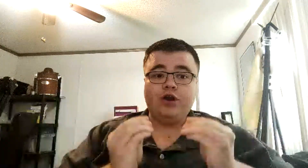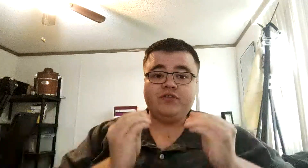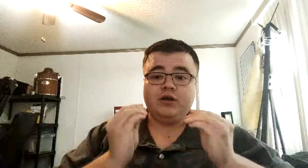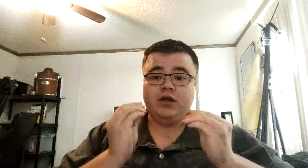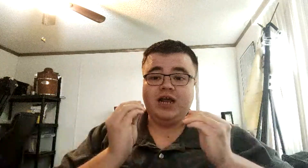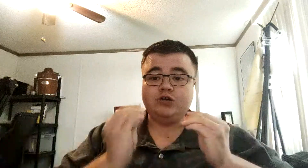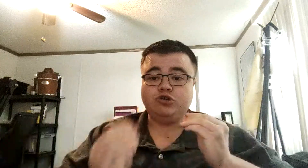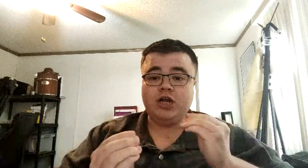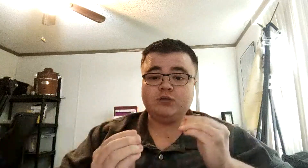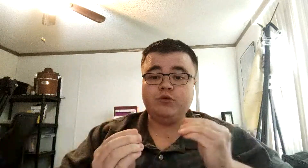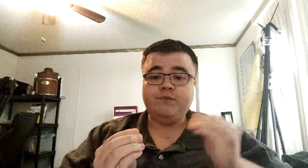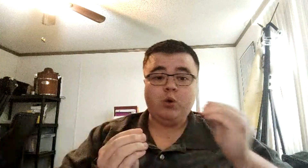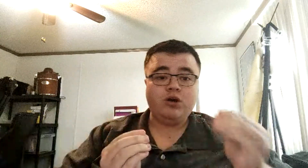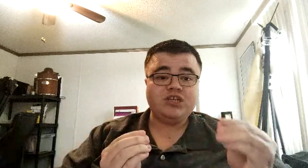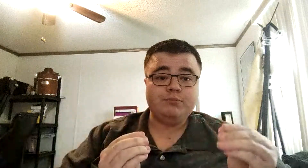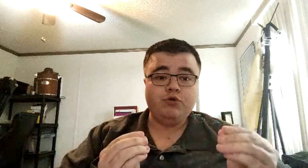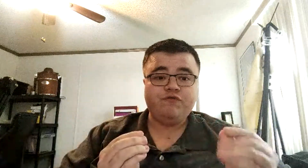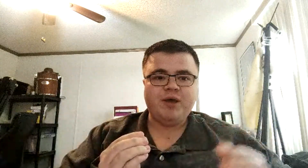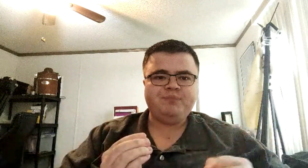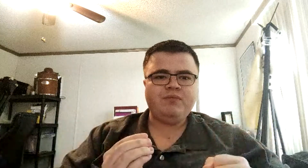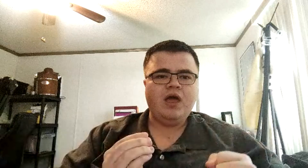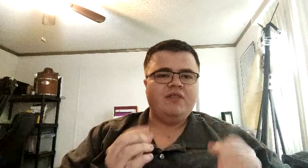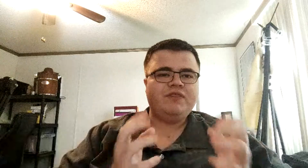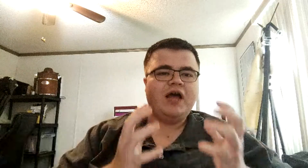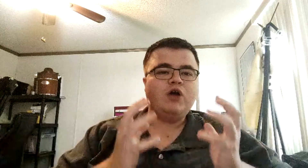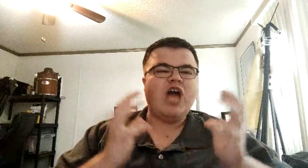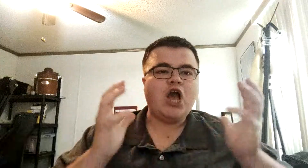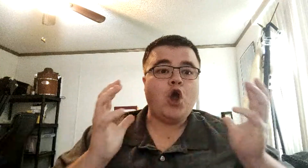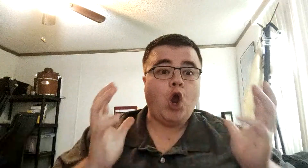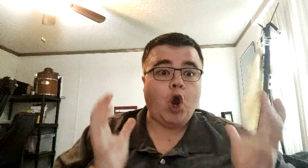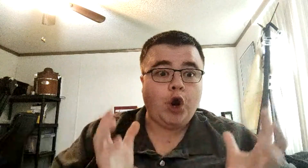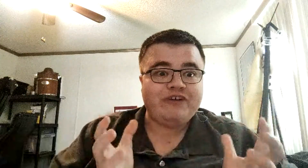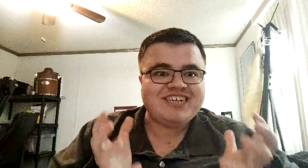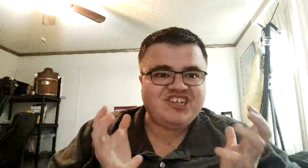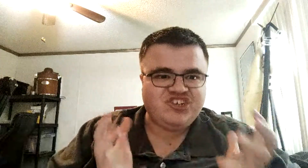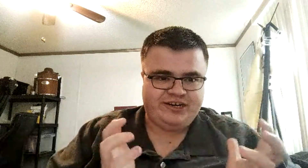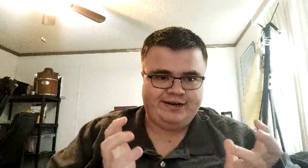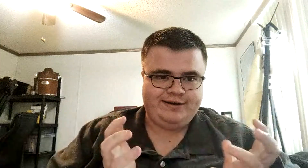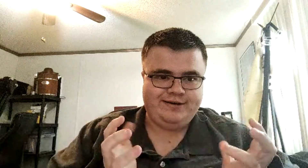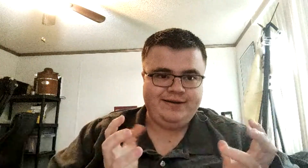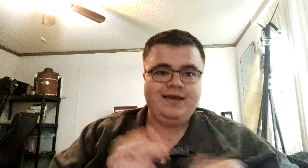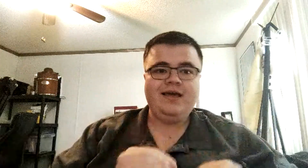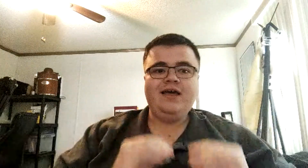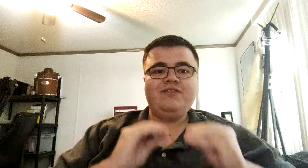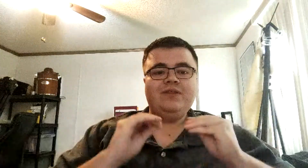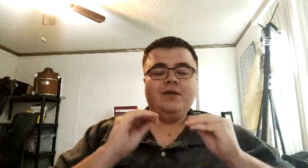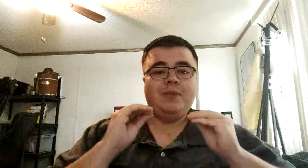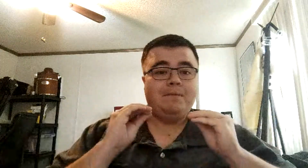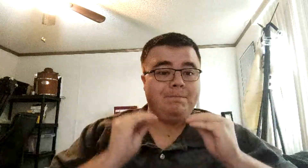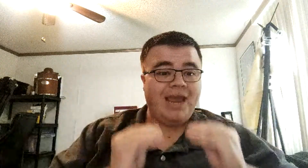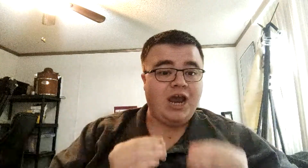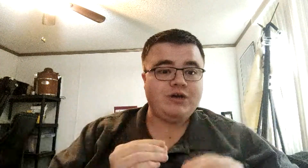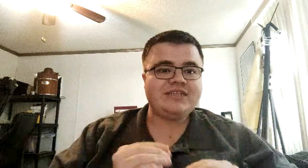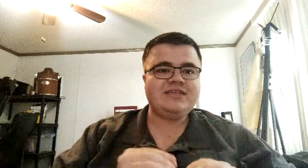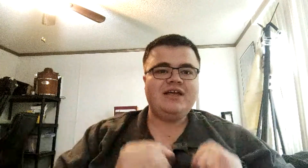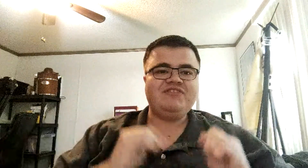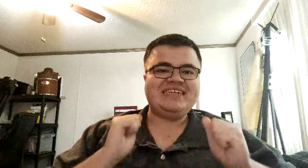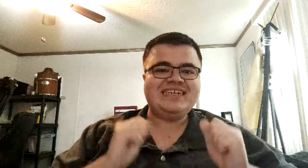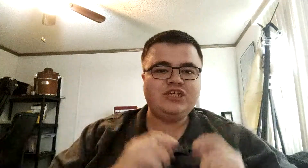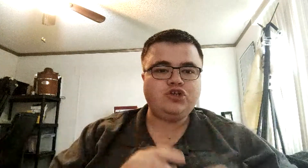heard the education movement or some movement, they are encouraging the parents, the